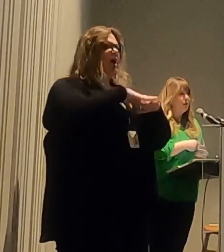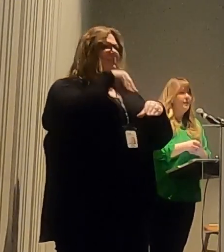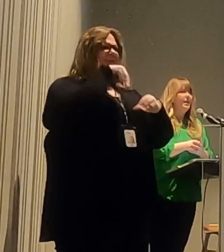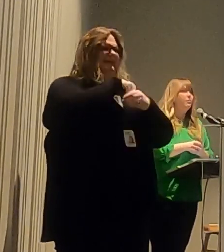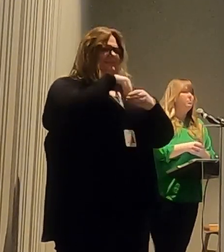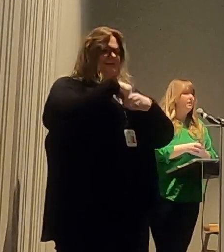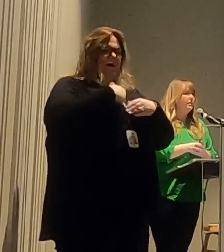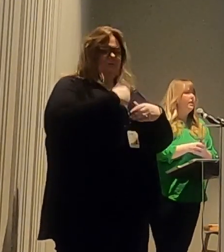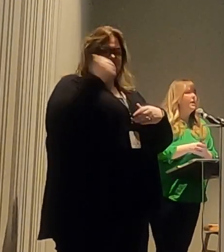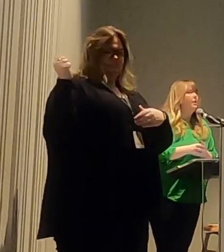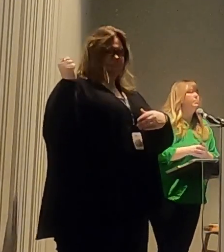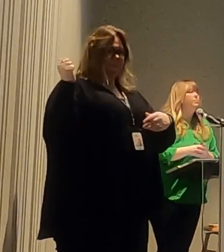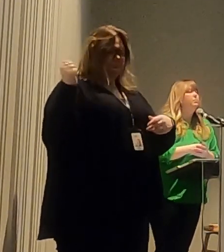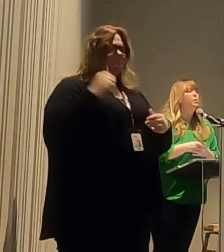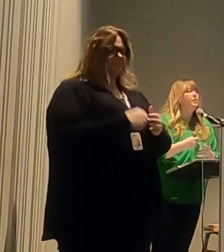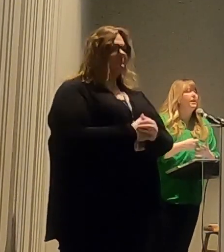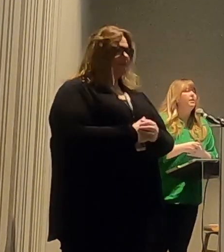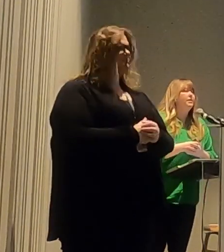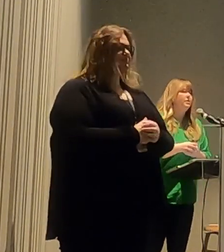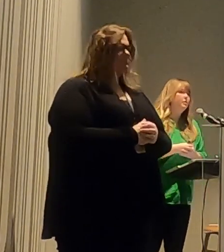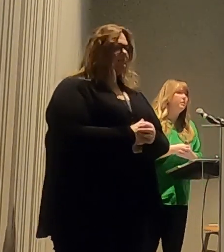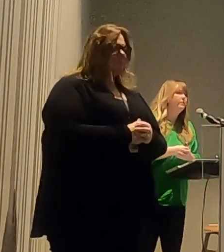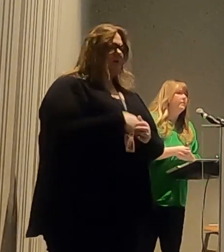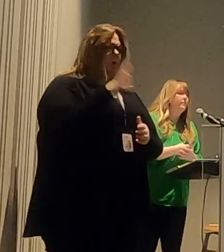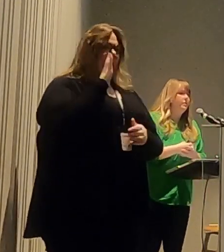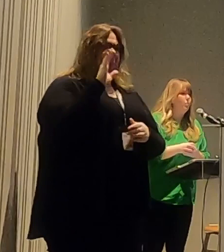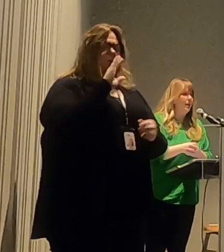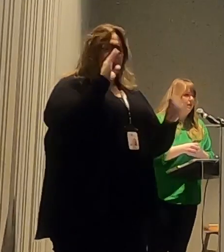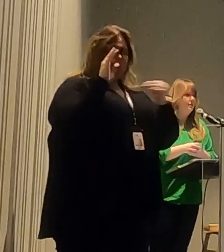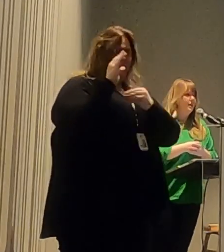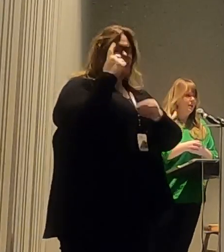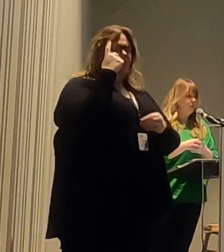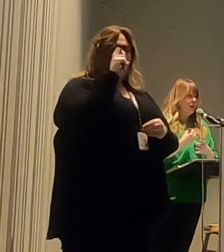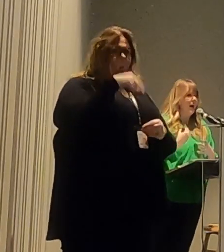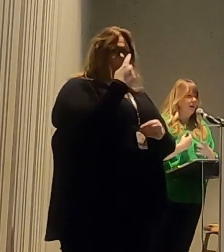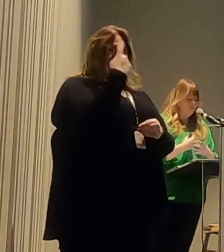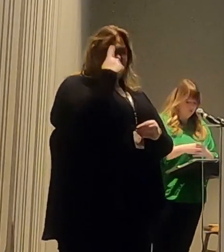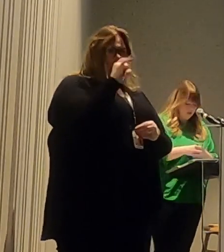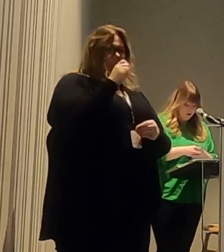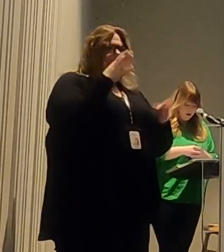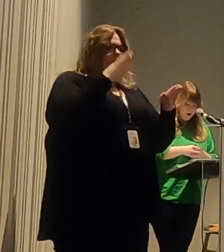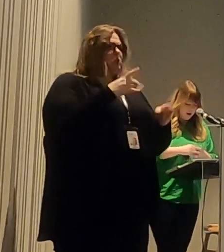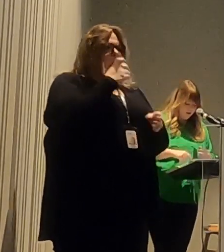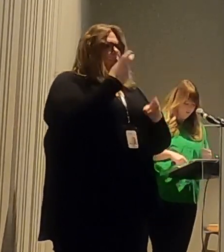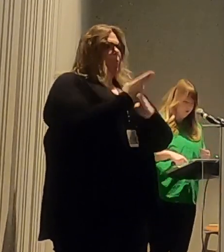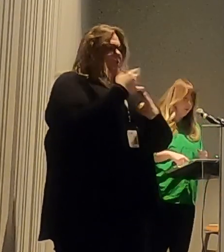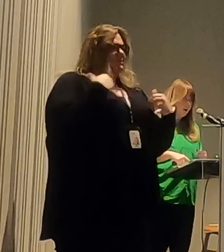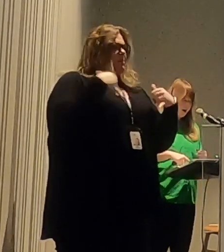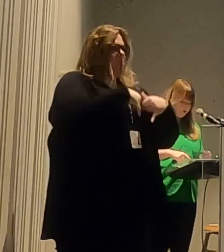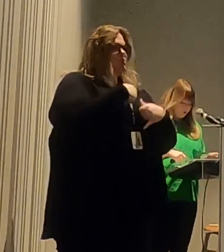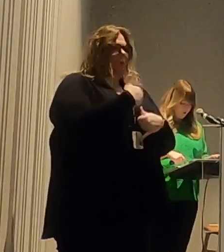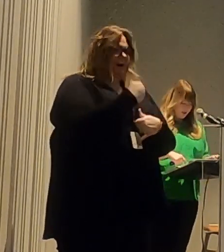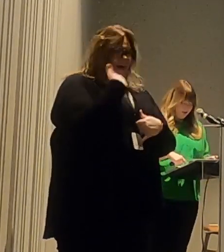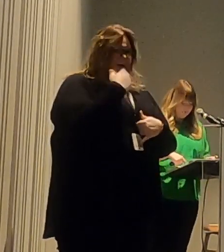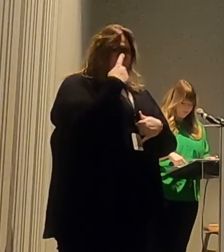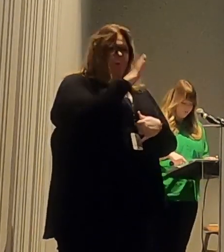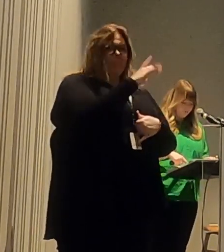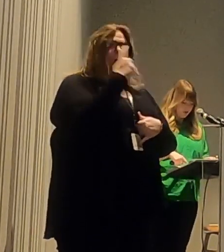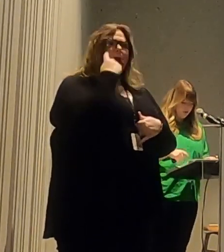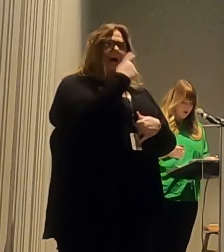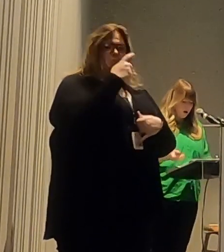the flap, and that would be put there exclusively for the wearer to have, for their eyes